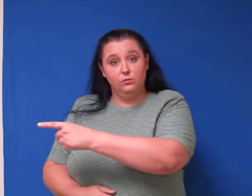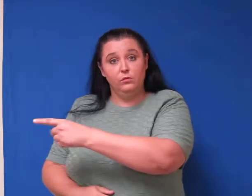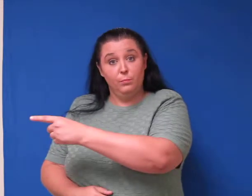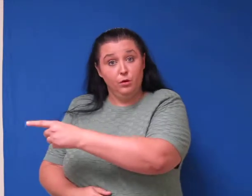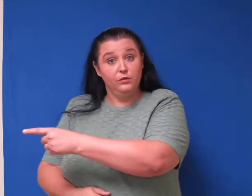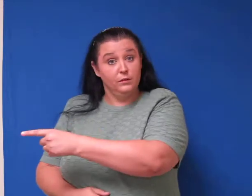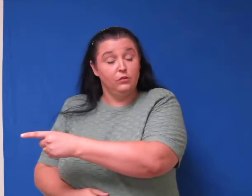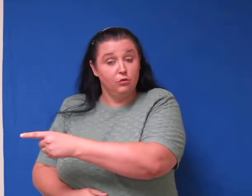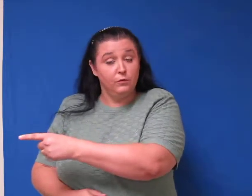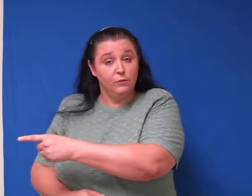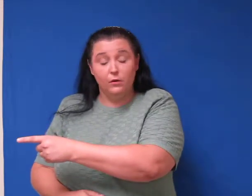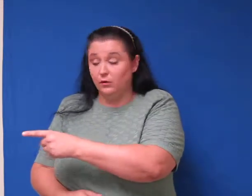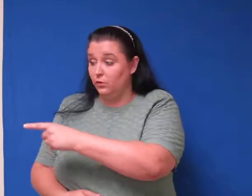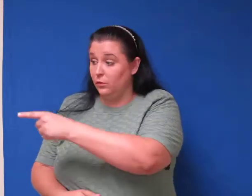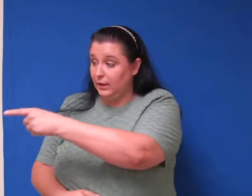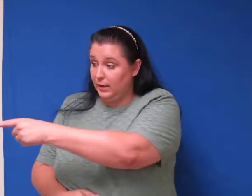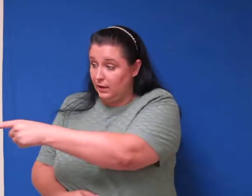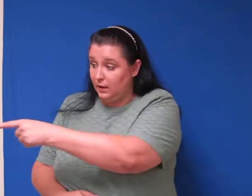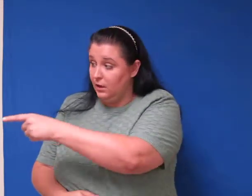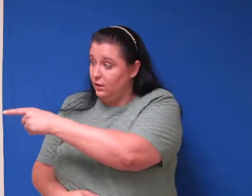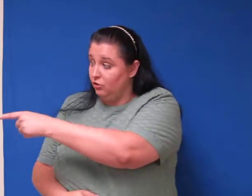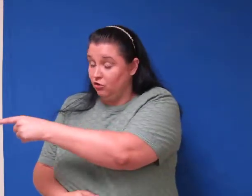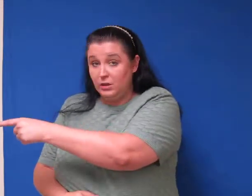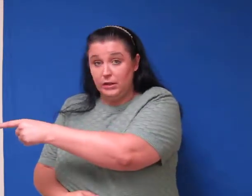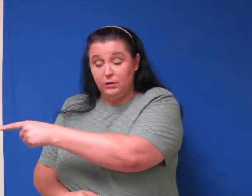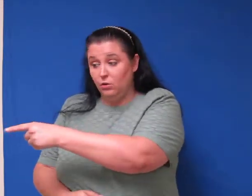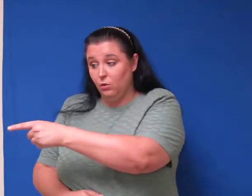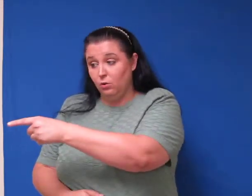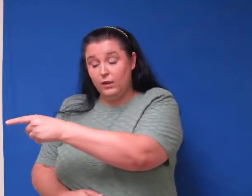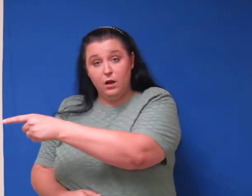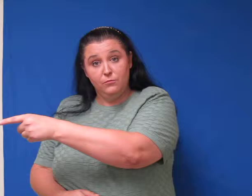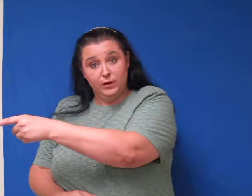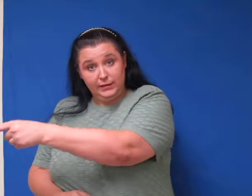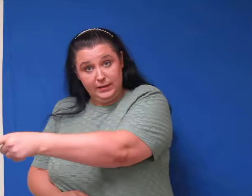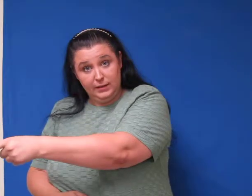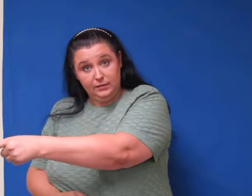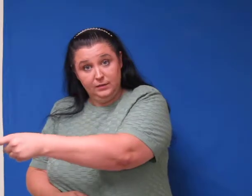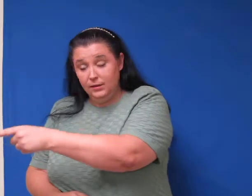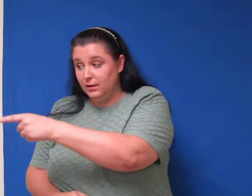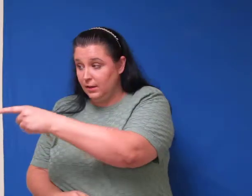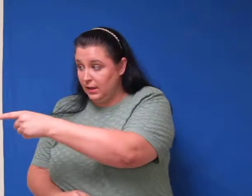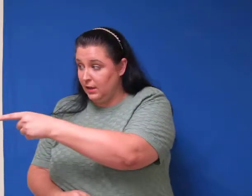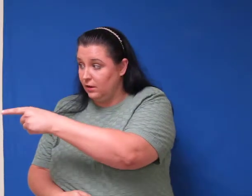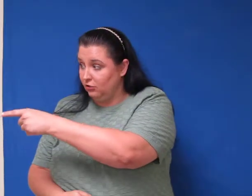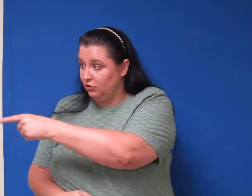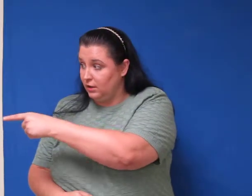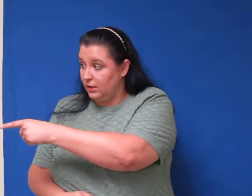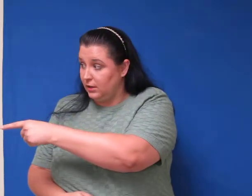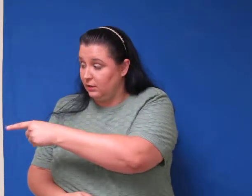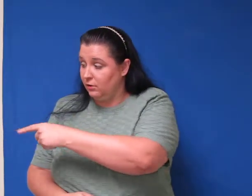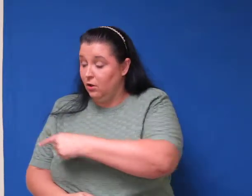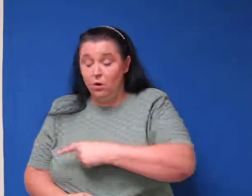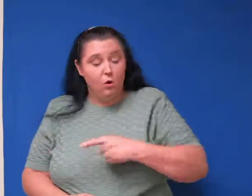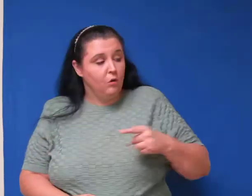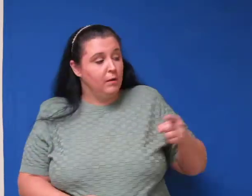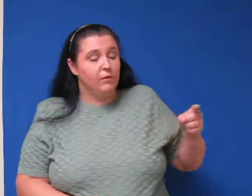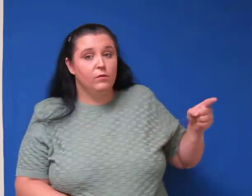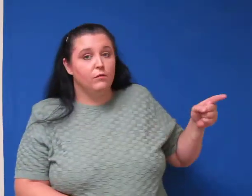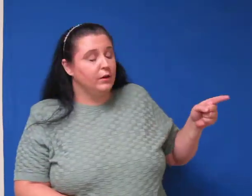the person that you're referring to. He, she, or the object, it. He, she, it. Or maybe they're over